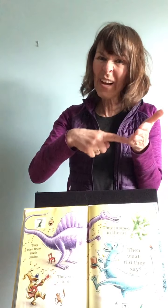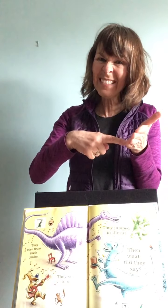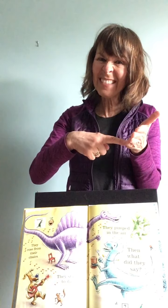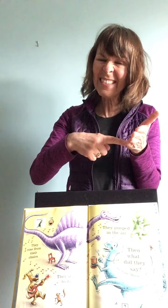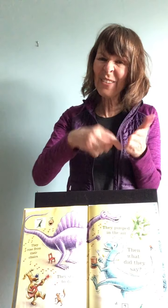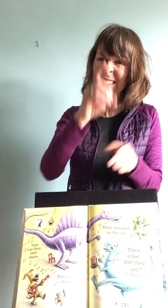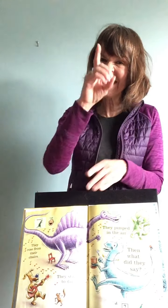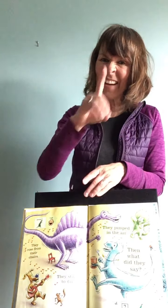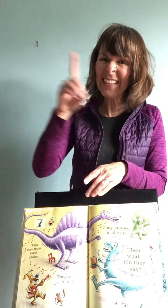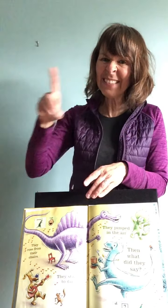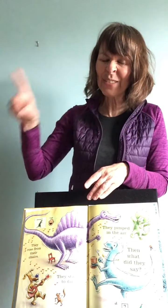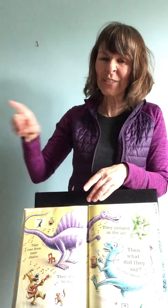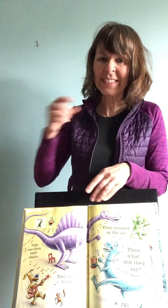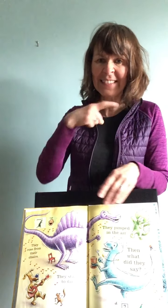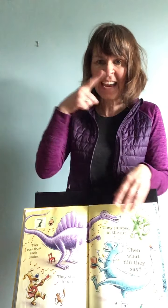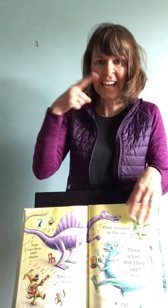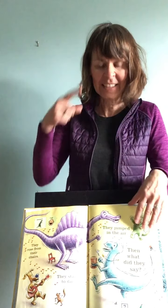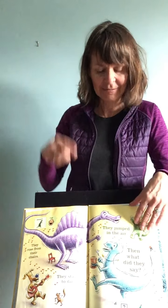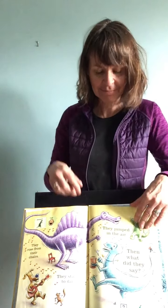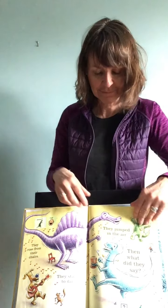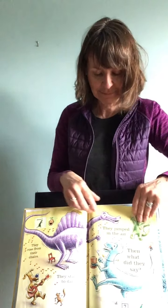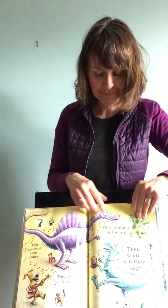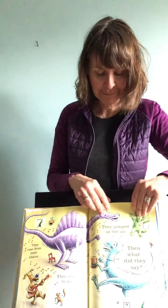what did those dinosaurs say?